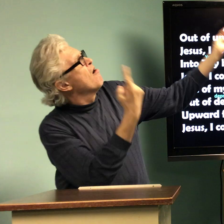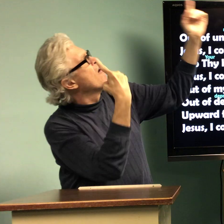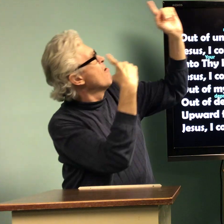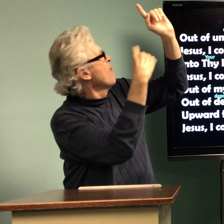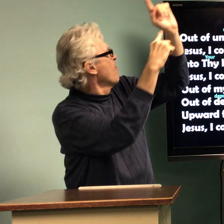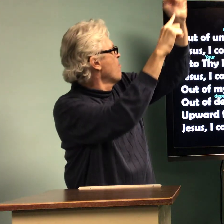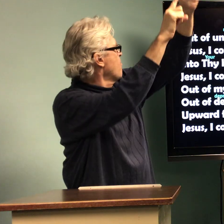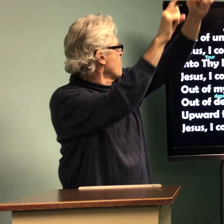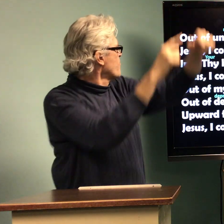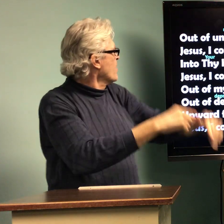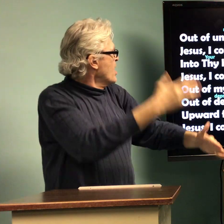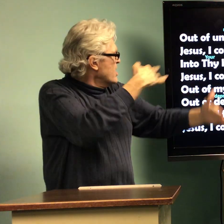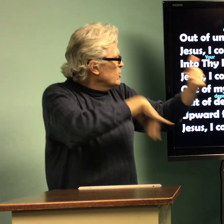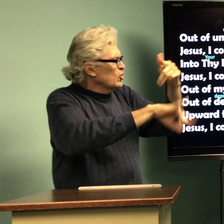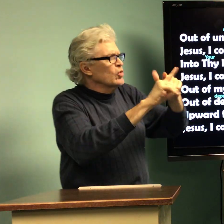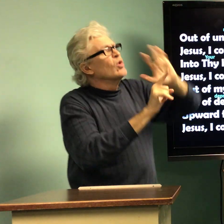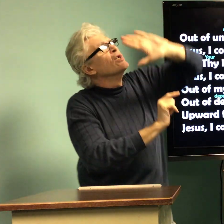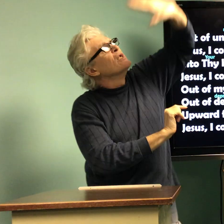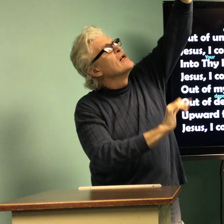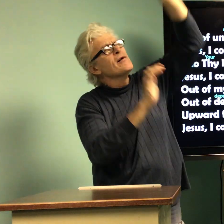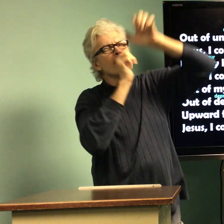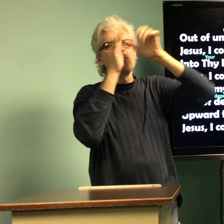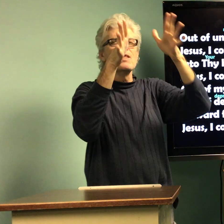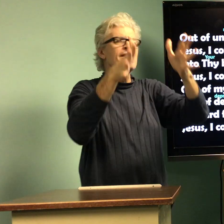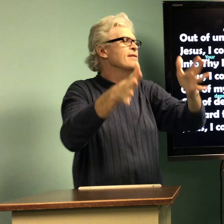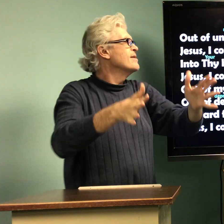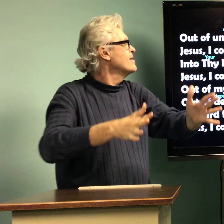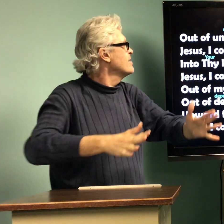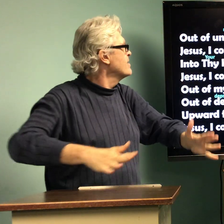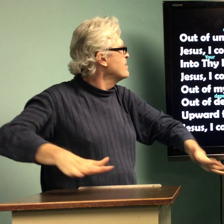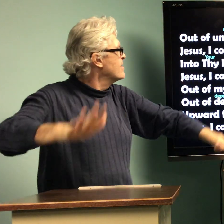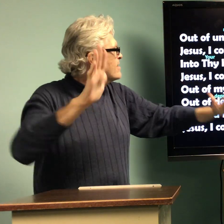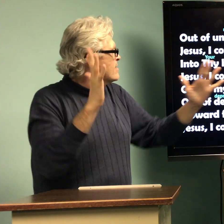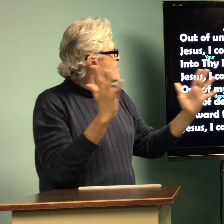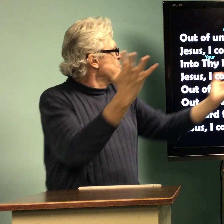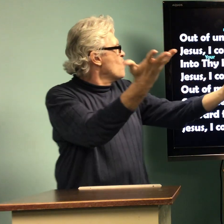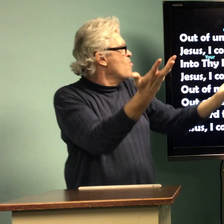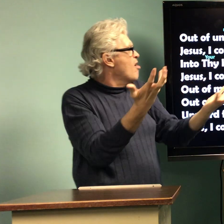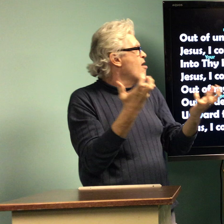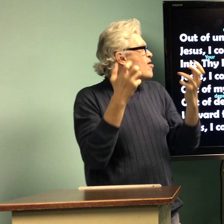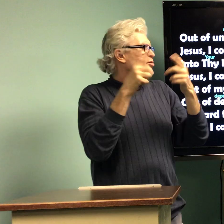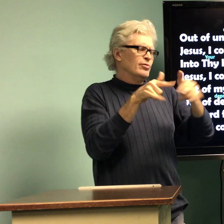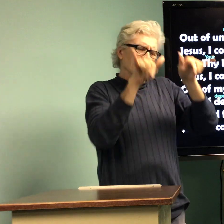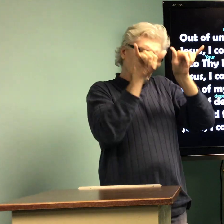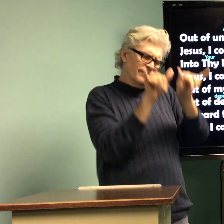Jesus, I come. Into thy blessed will to